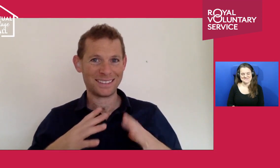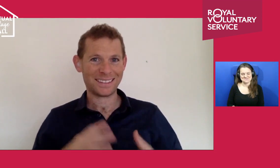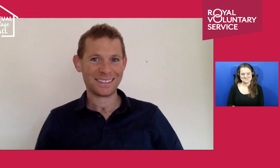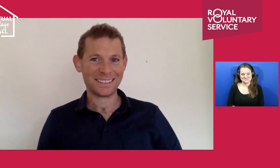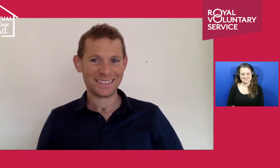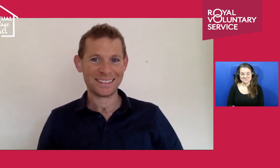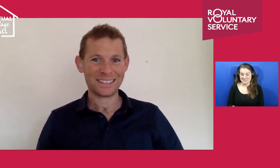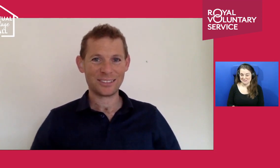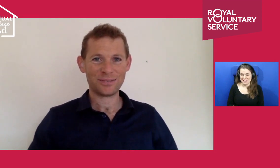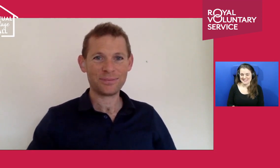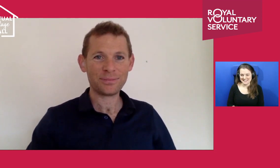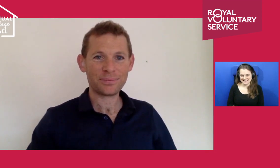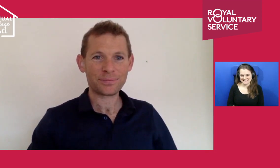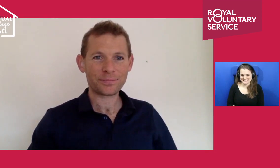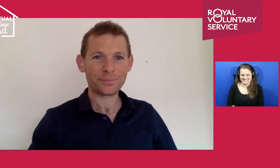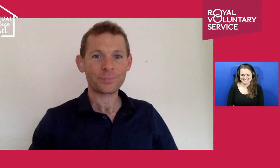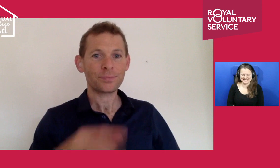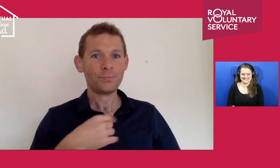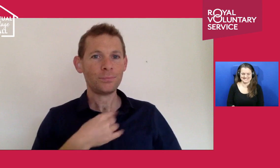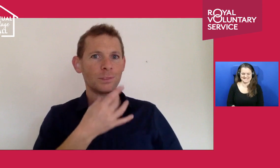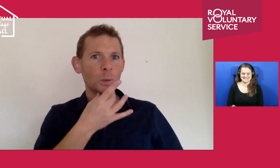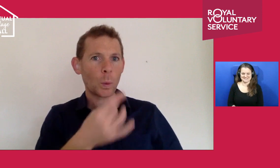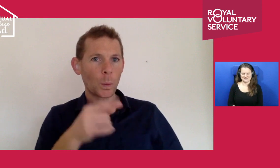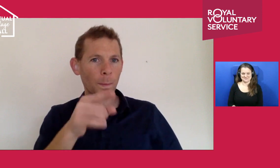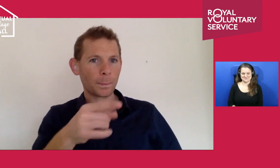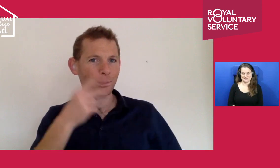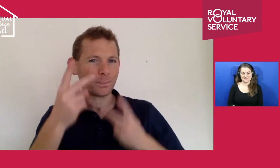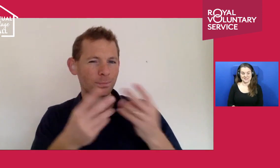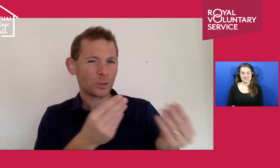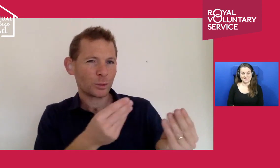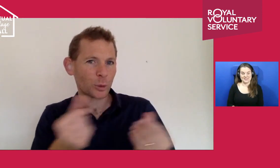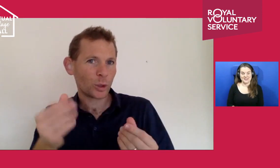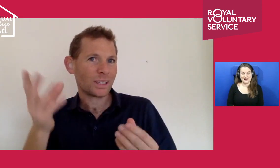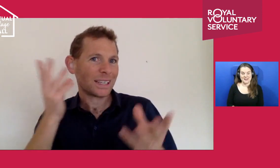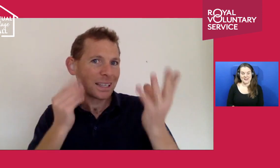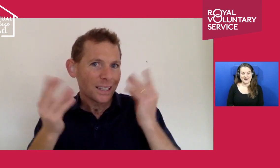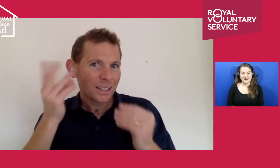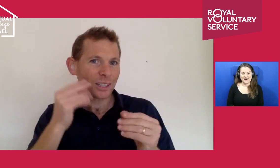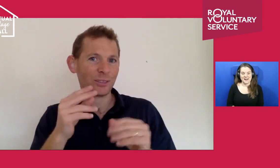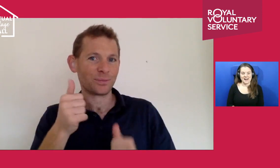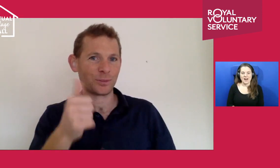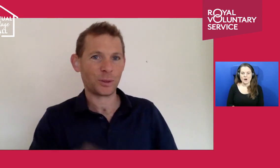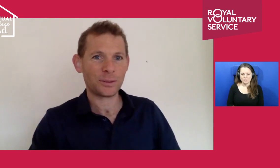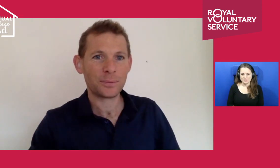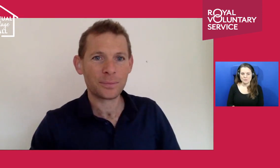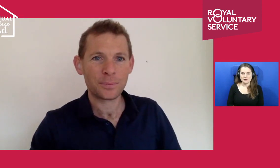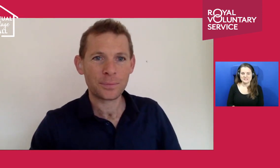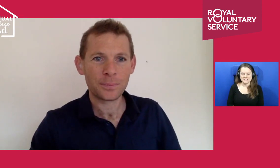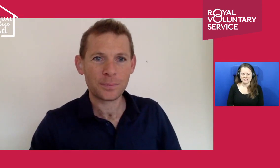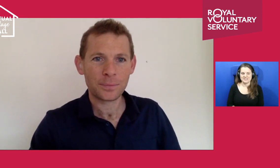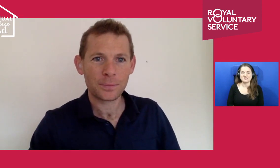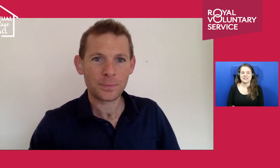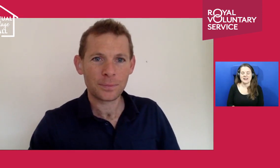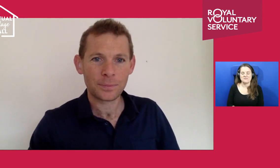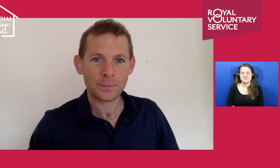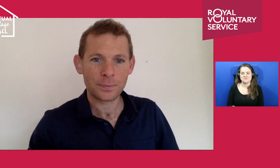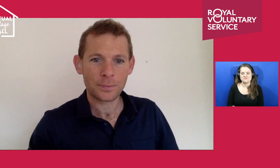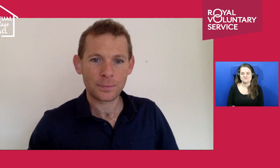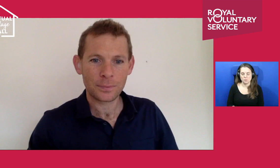Okay. Ready? I hope you'll be able to hear